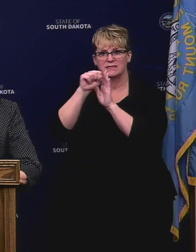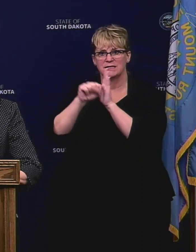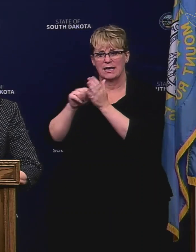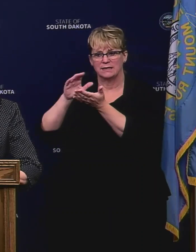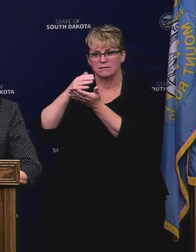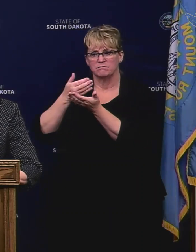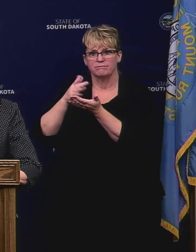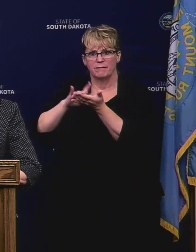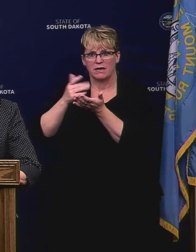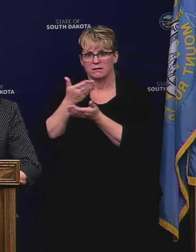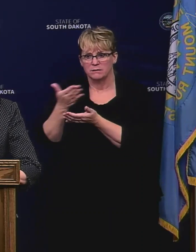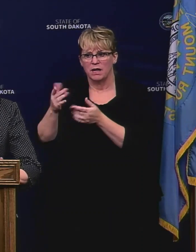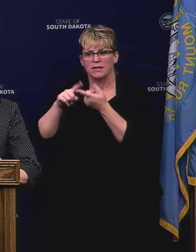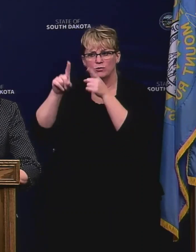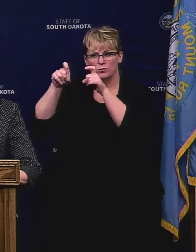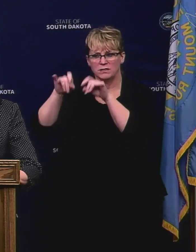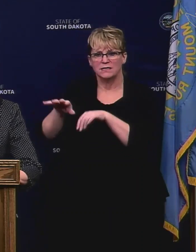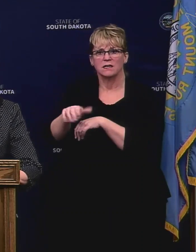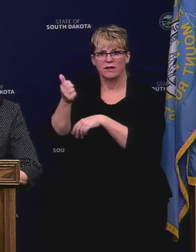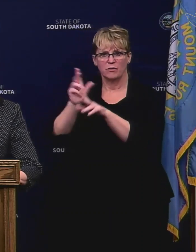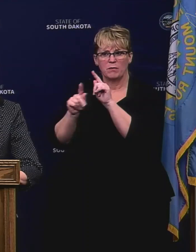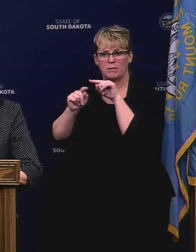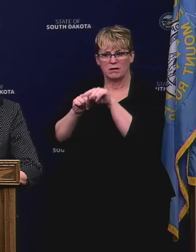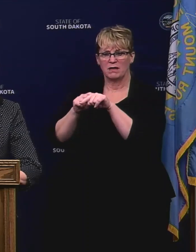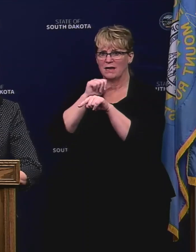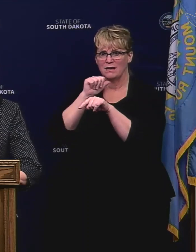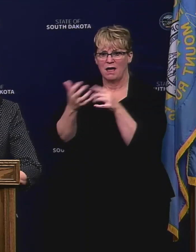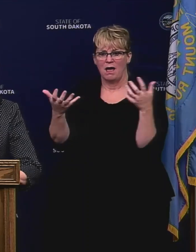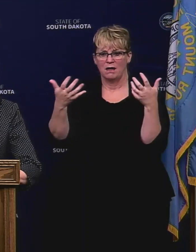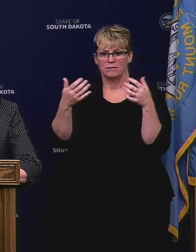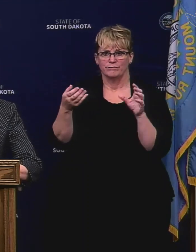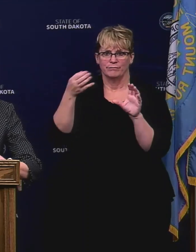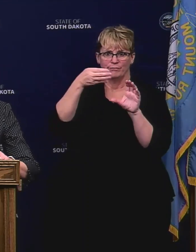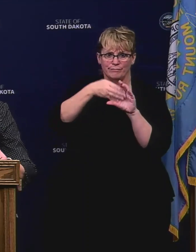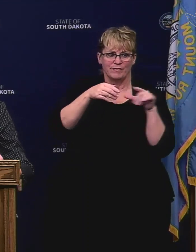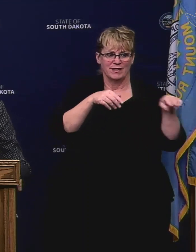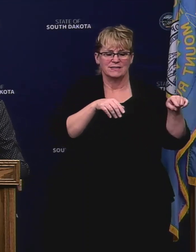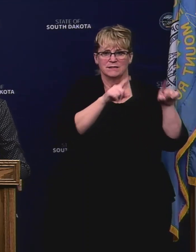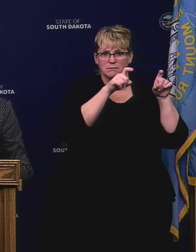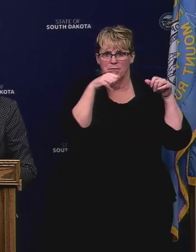needed to continue to test other people that wouldn't be part of these mass testing events.